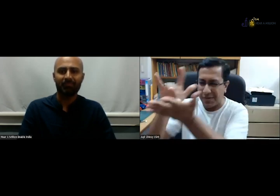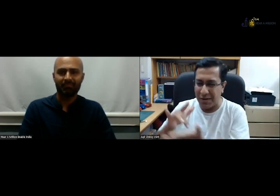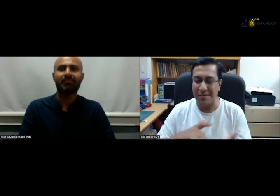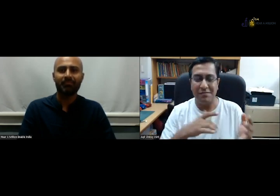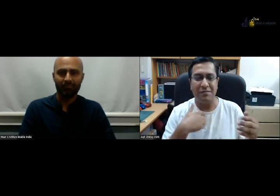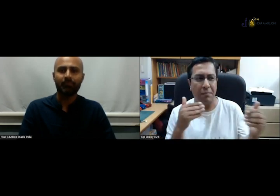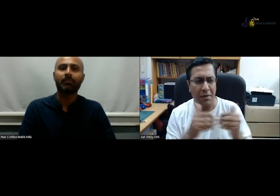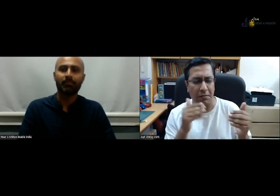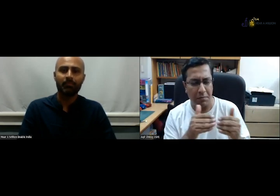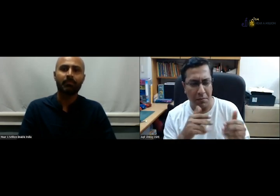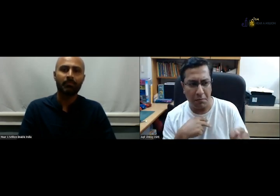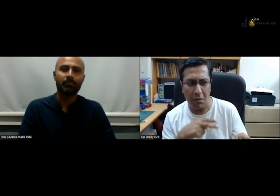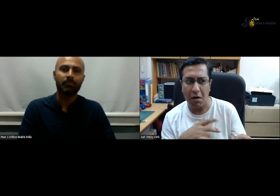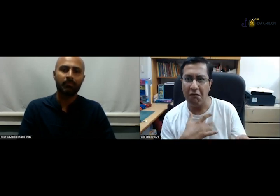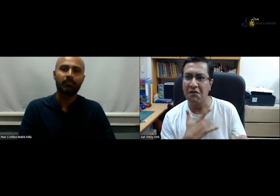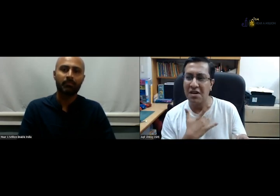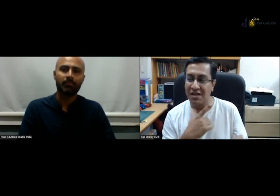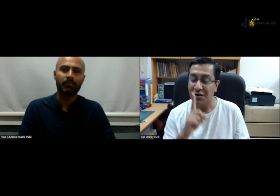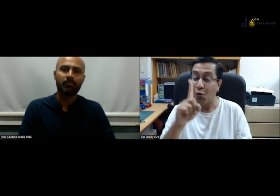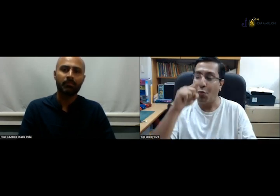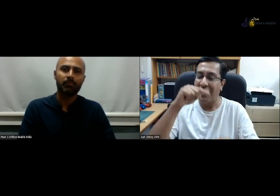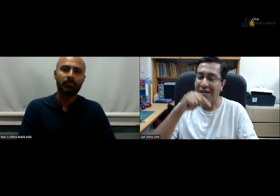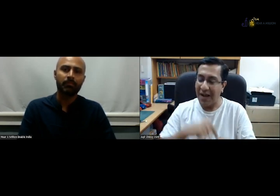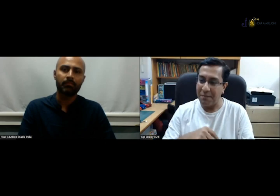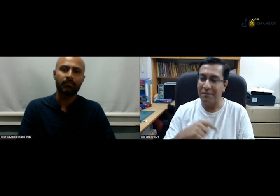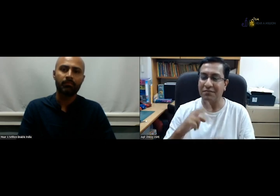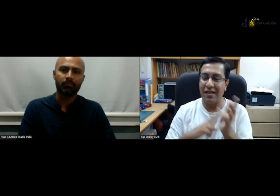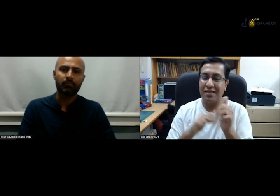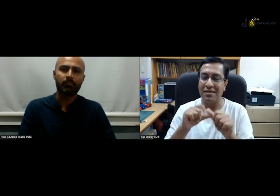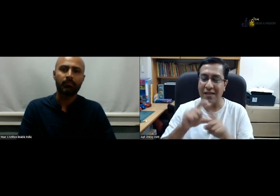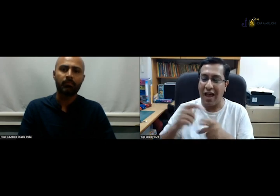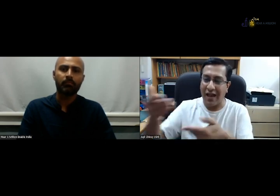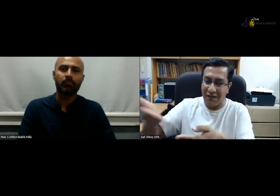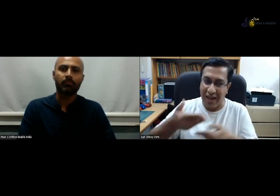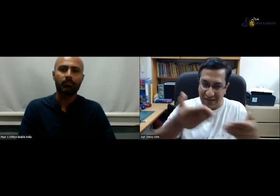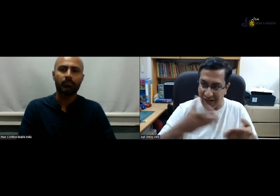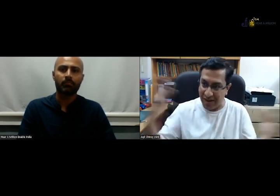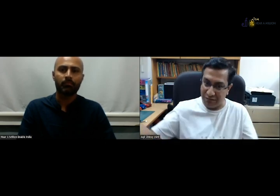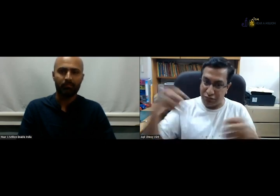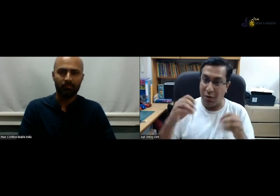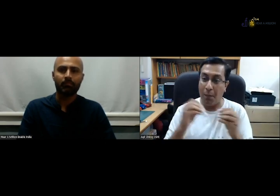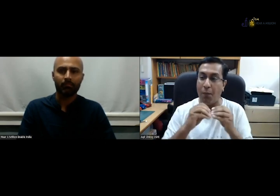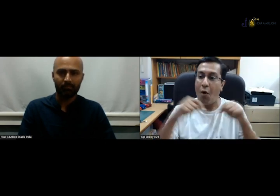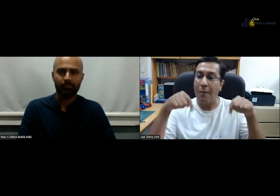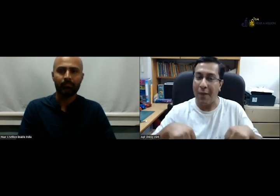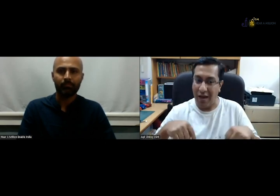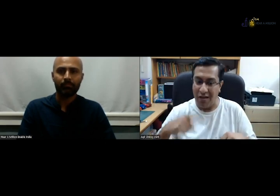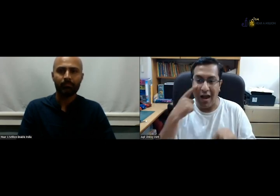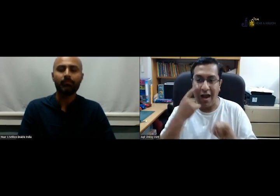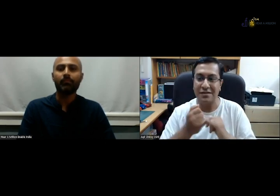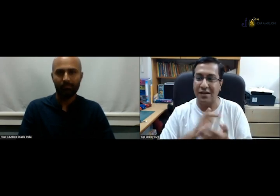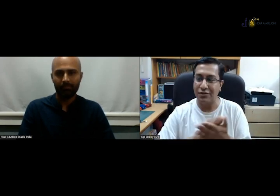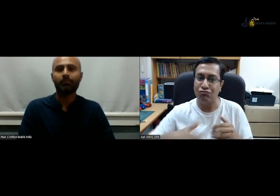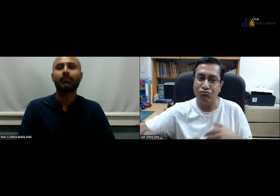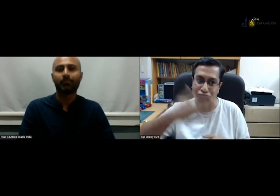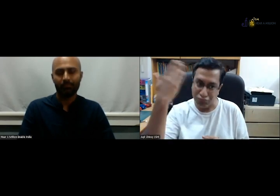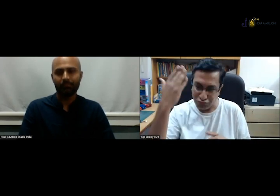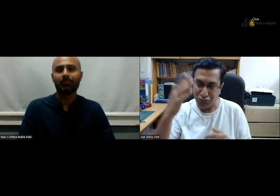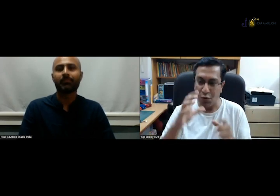and, very frequently in few workshops, I used to meet her, and I felt, it's good. And